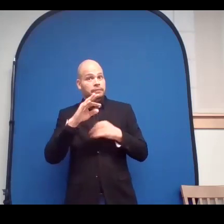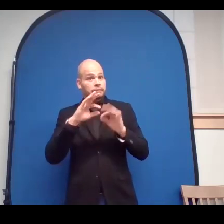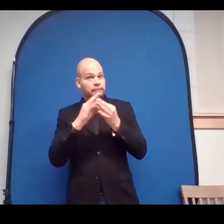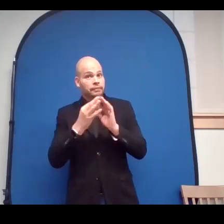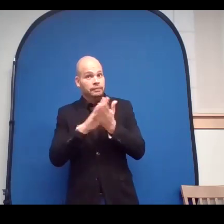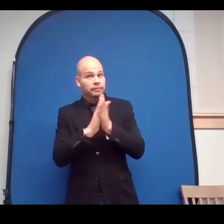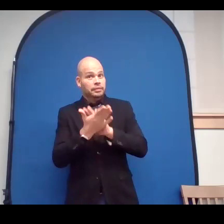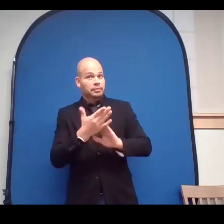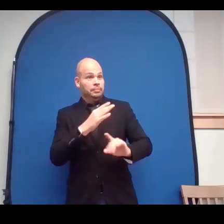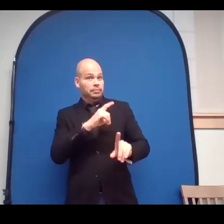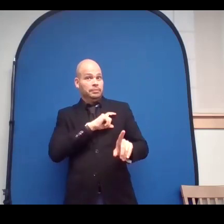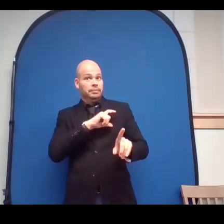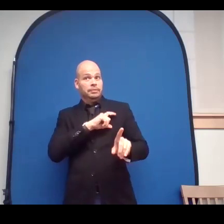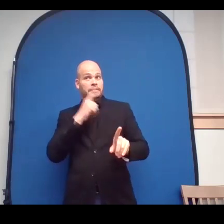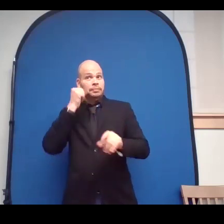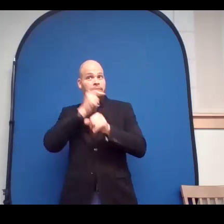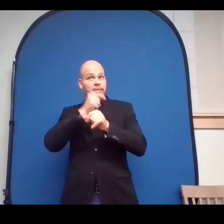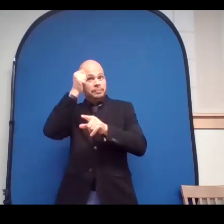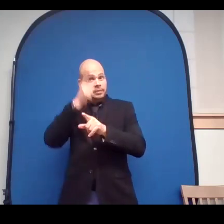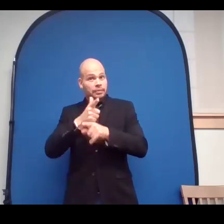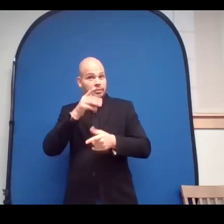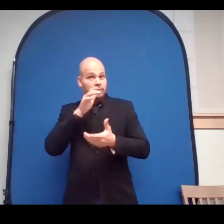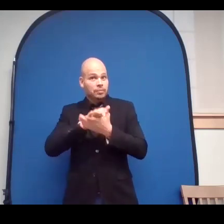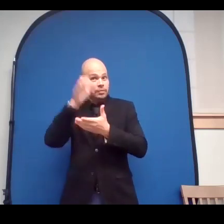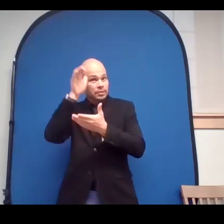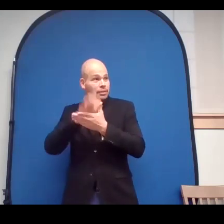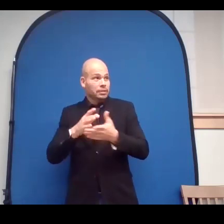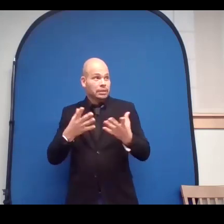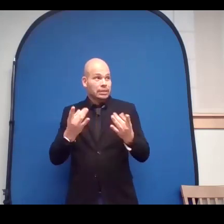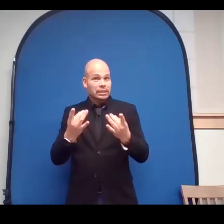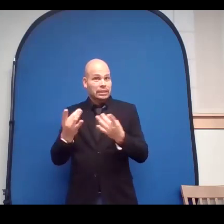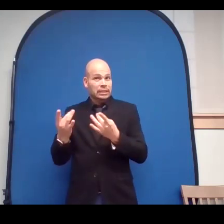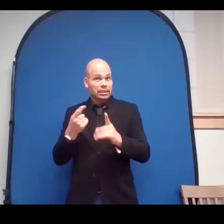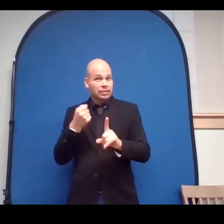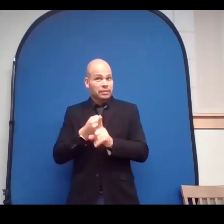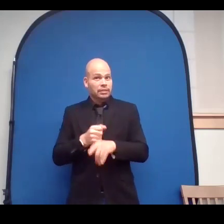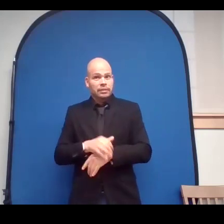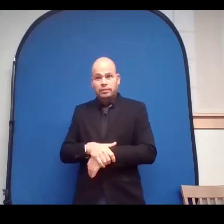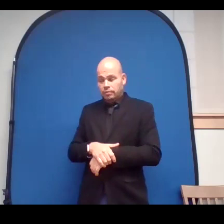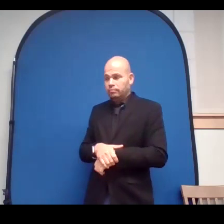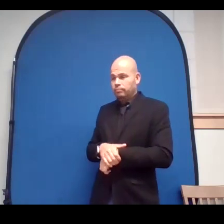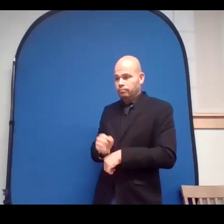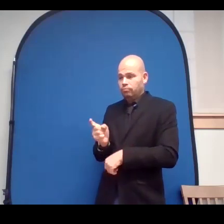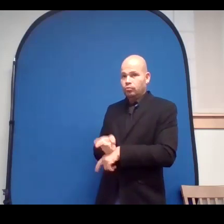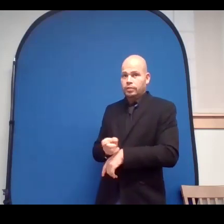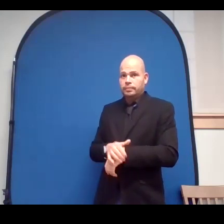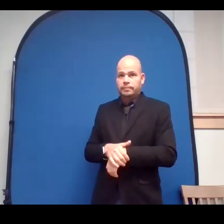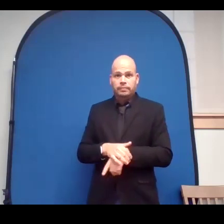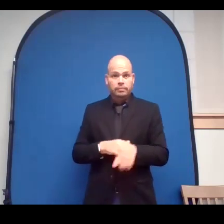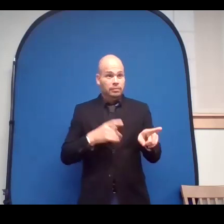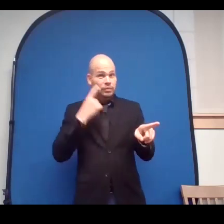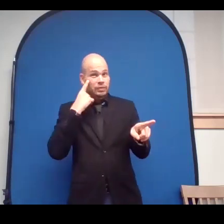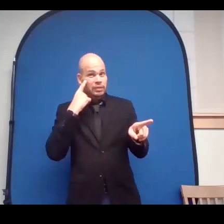Yes, in some instances, yes, sir. And certainly you had no reason to think that this was a functional family, or at